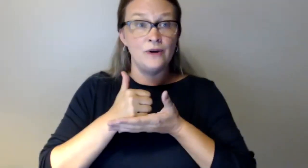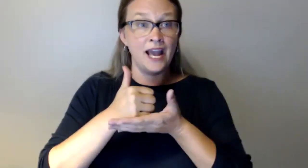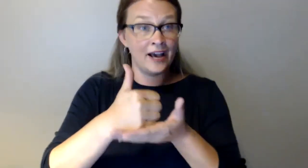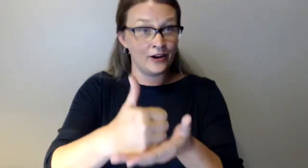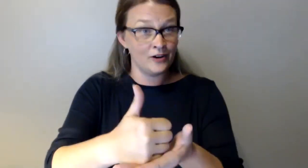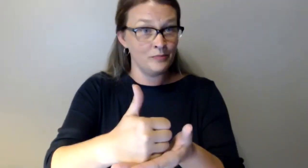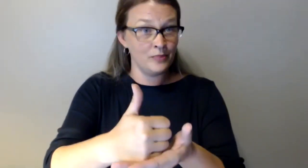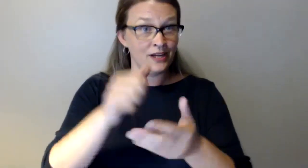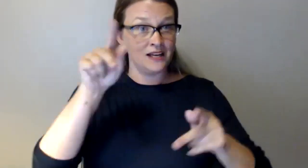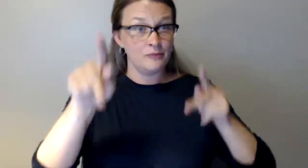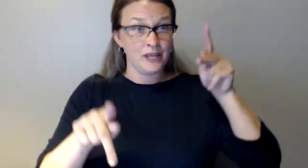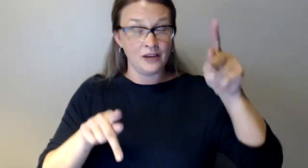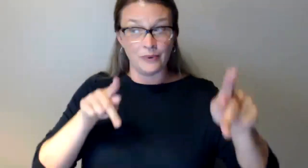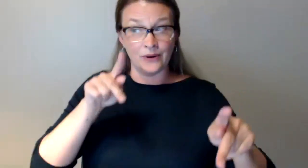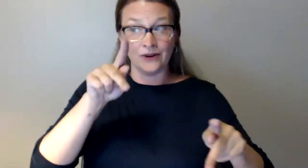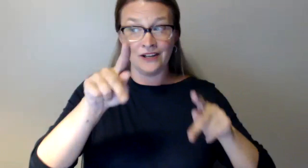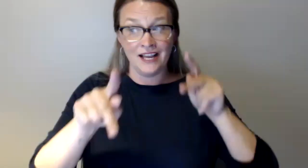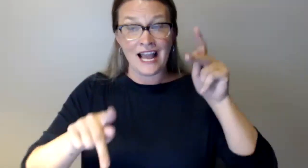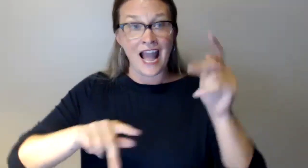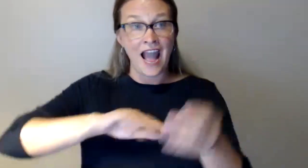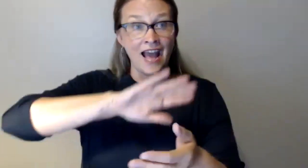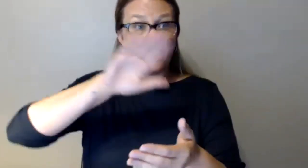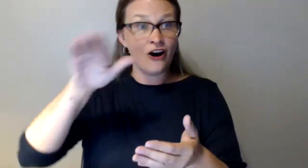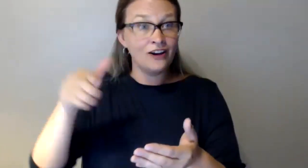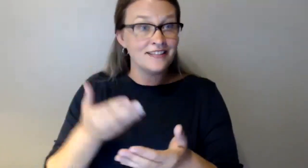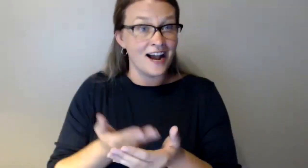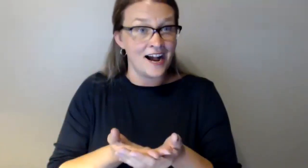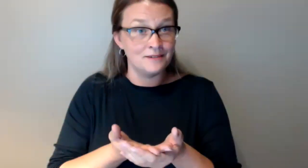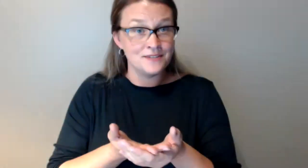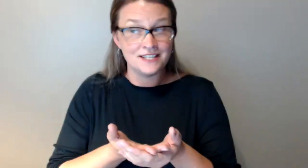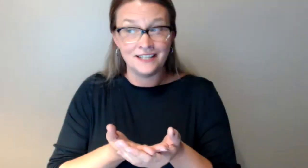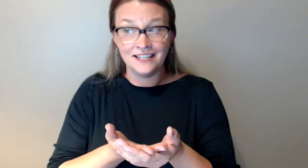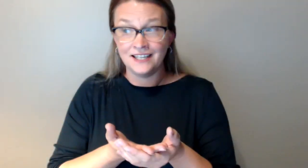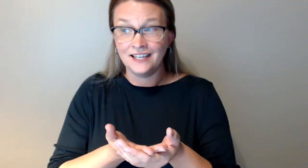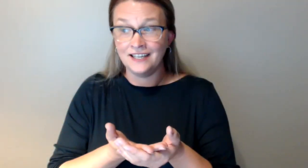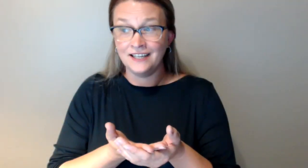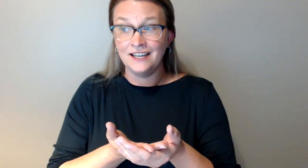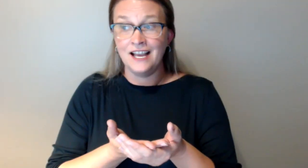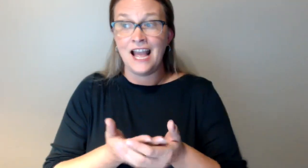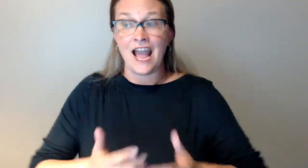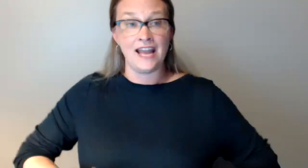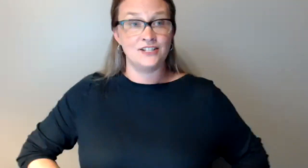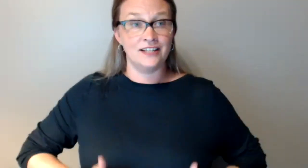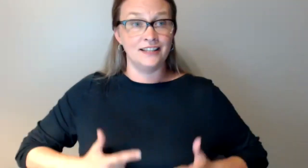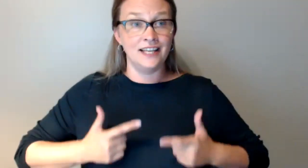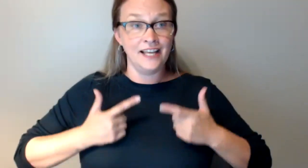to help people at all times, and to